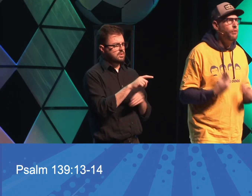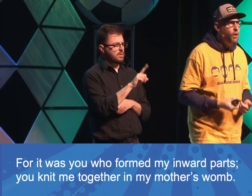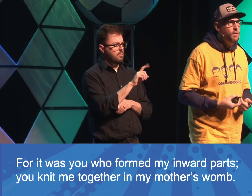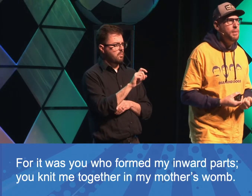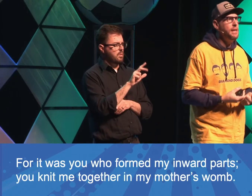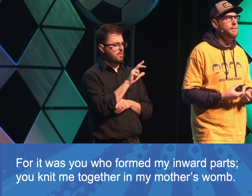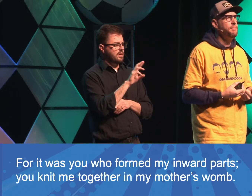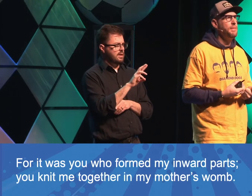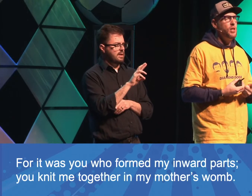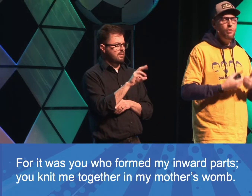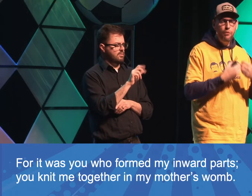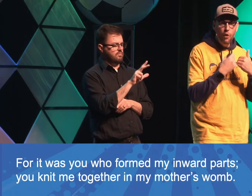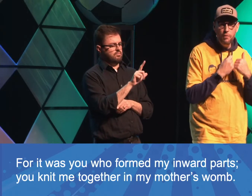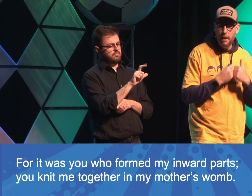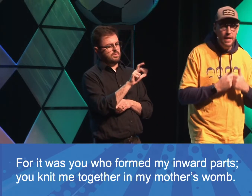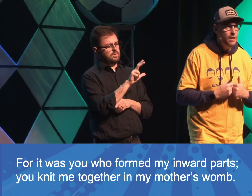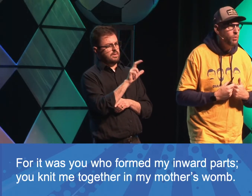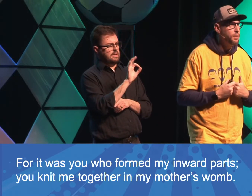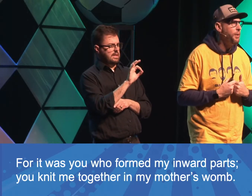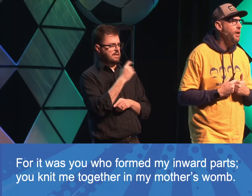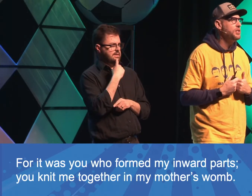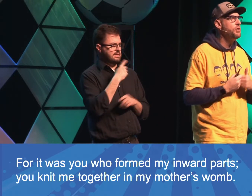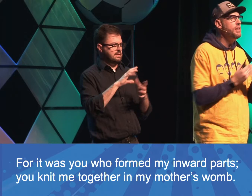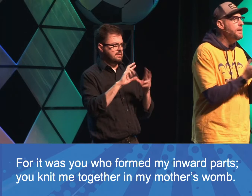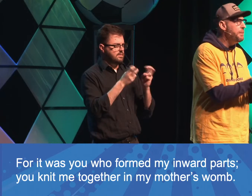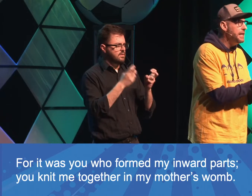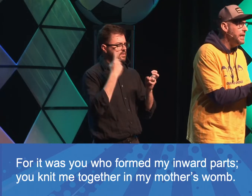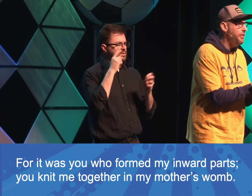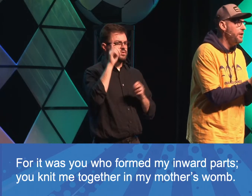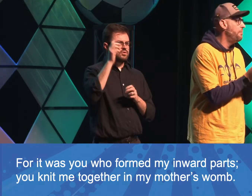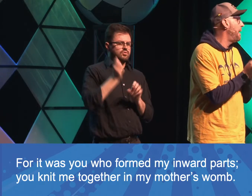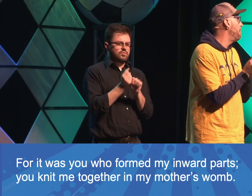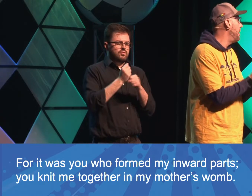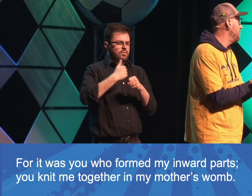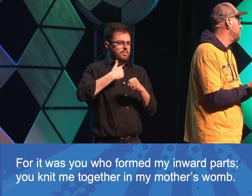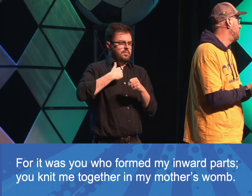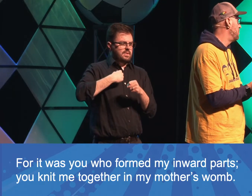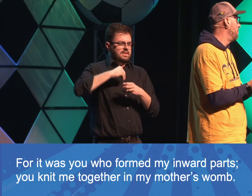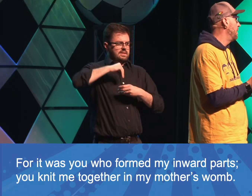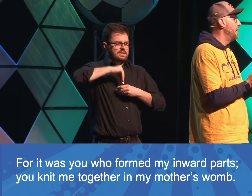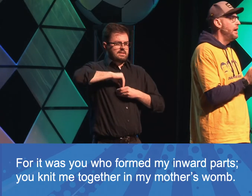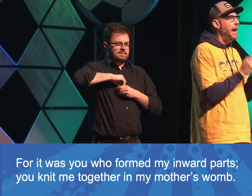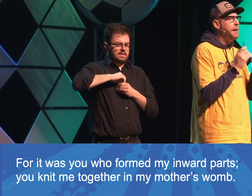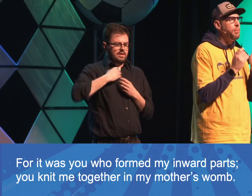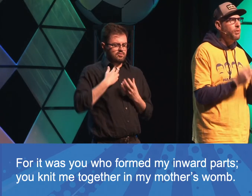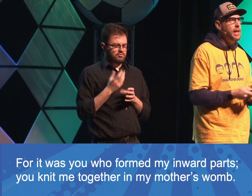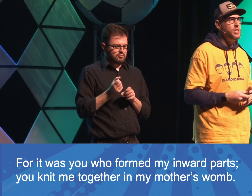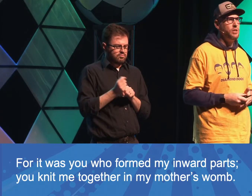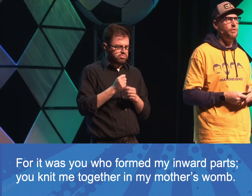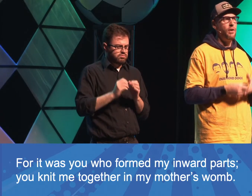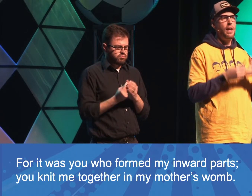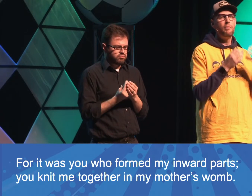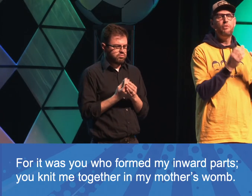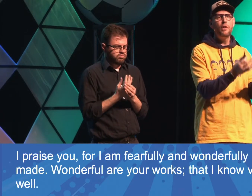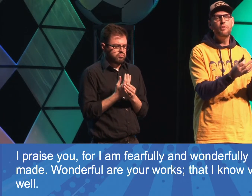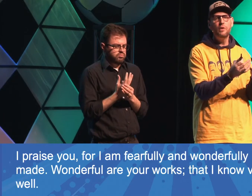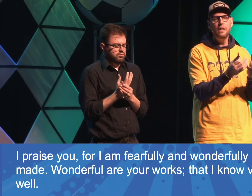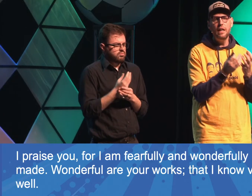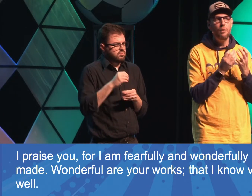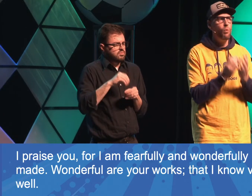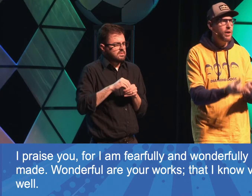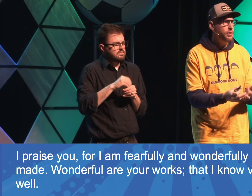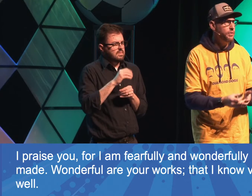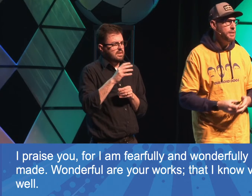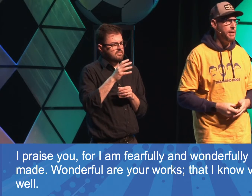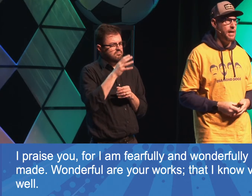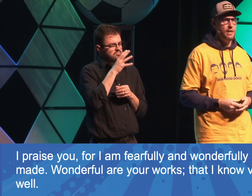who formed me, you formed my inward parts, you knit me together in my mother's womb. I praise you, for I am fearfully